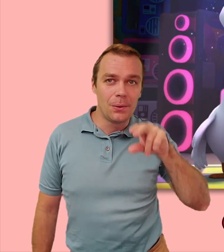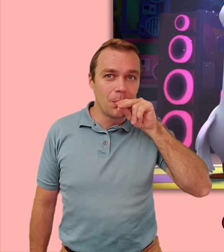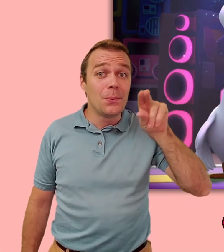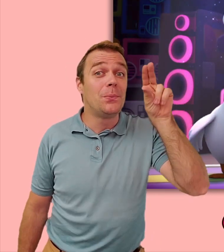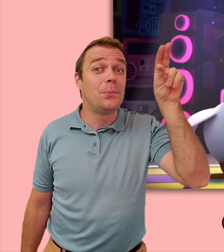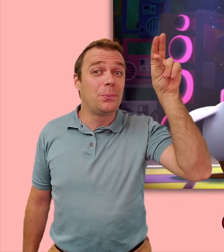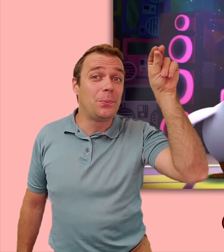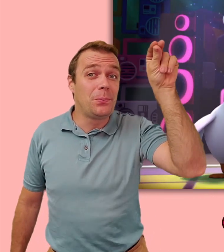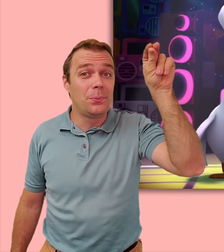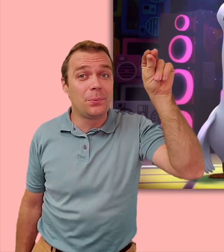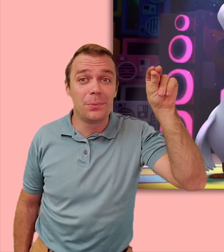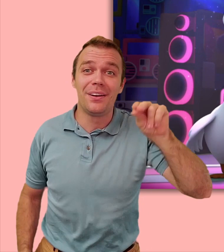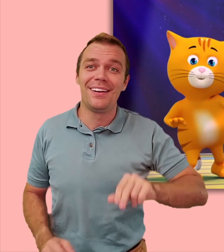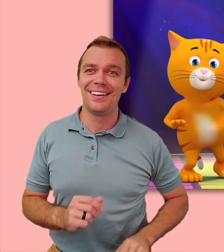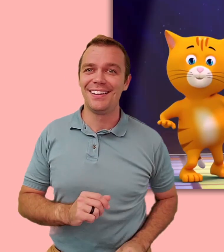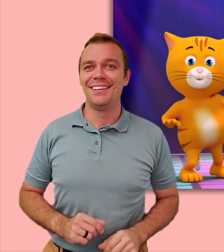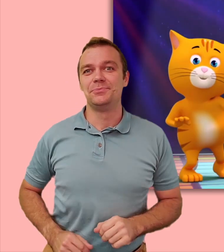gobble gobble gobble.